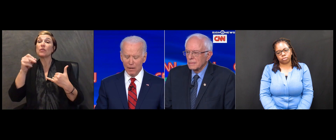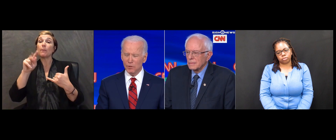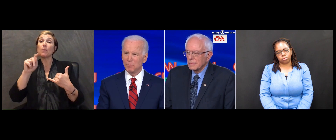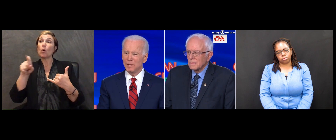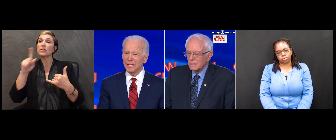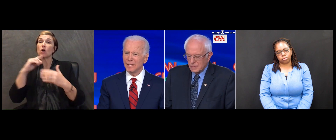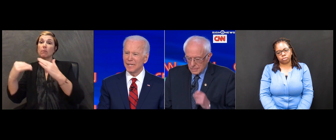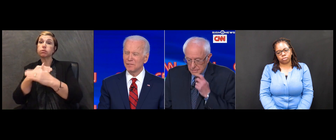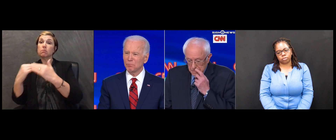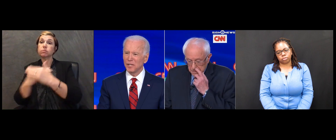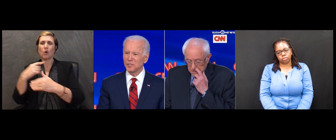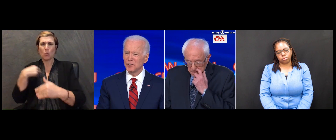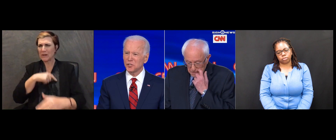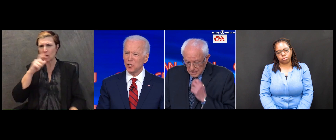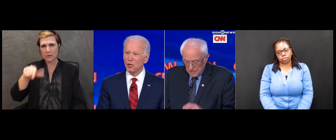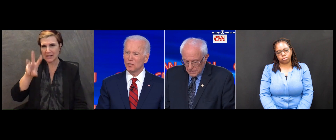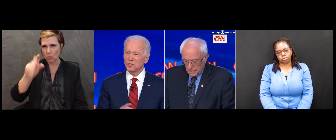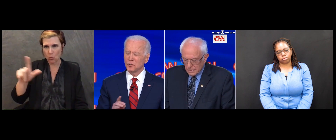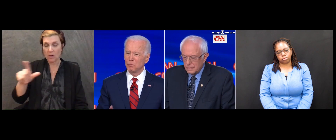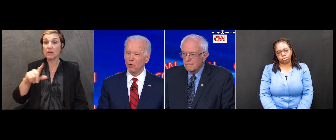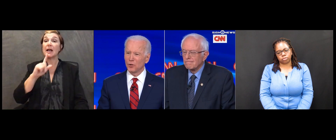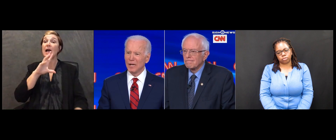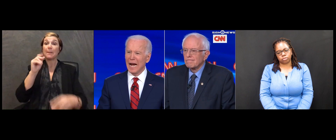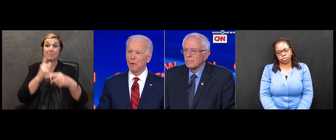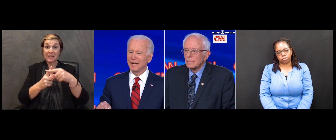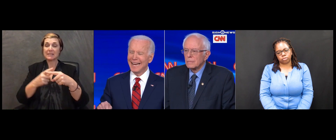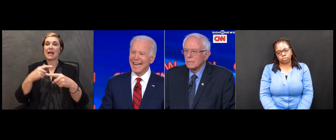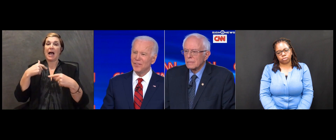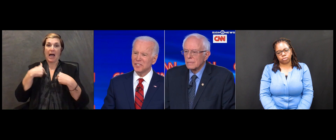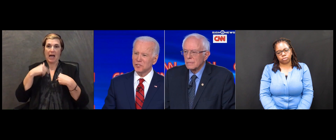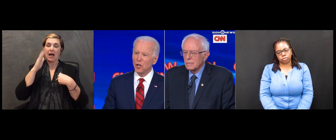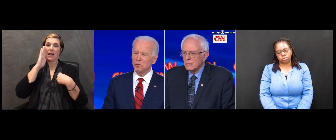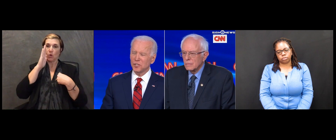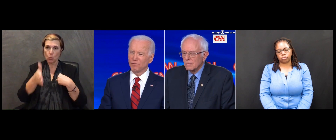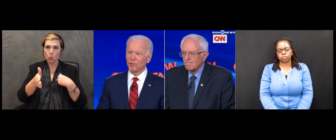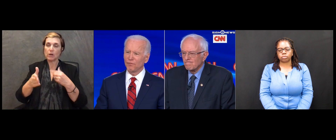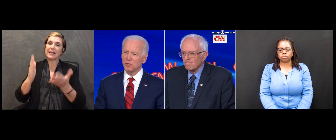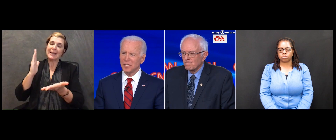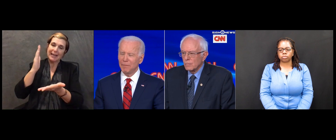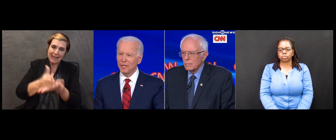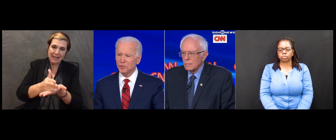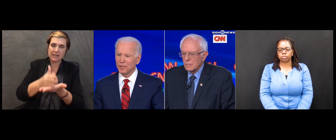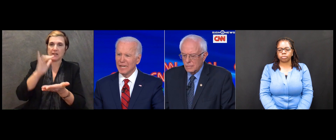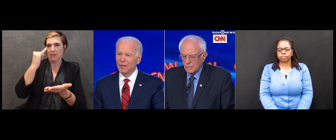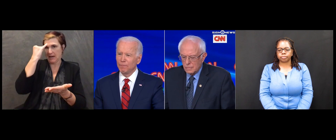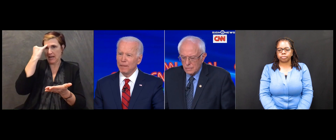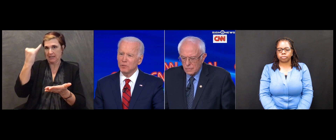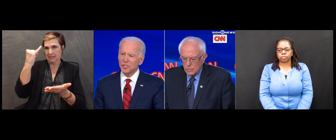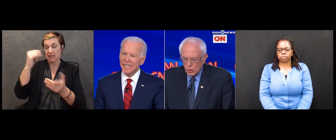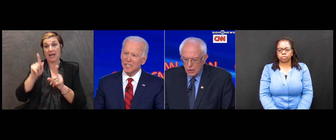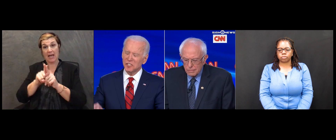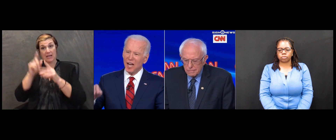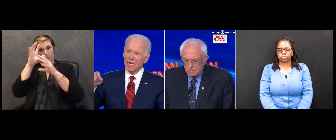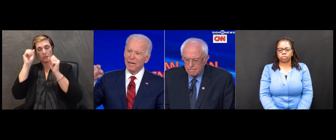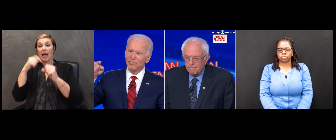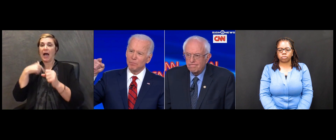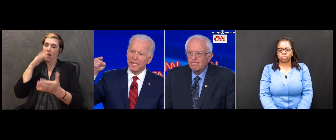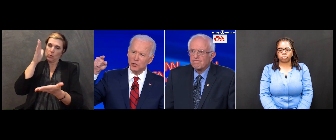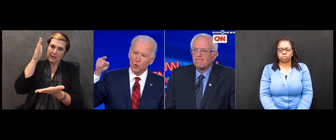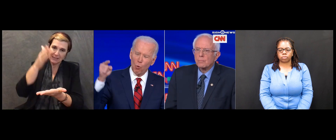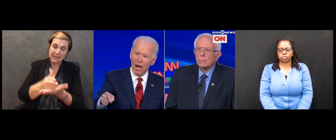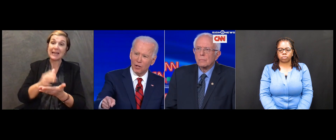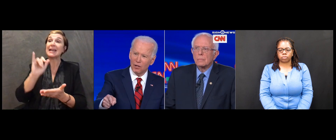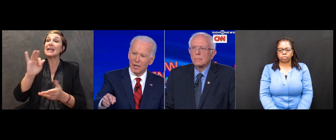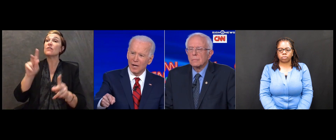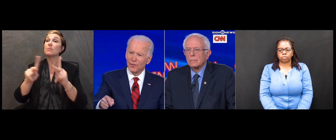way, I would immediately, as president, surge to the border. I would end this notion for the first time in history that people seeking asylum have to be